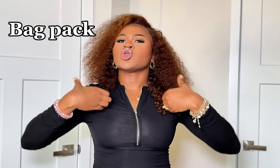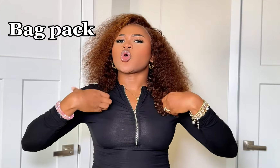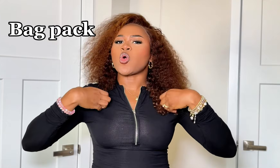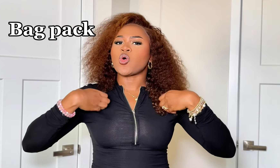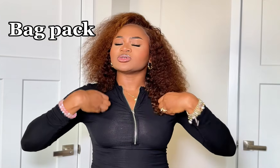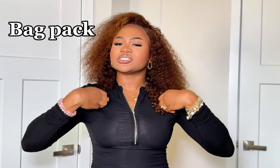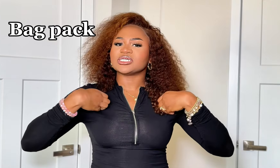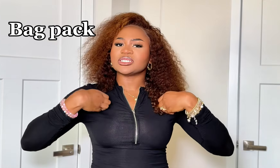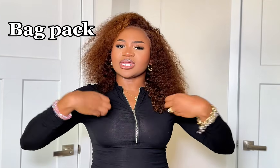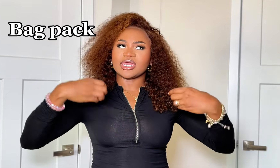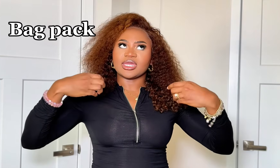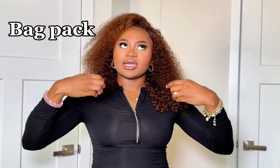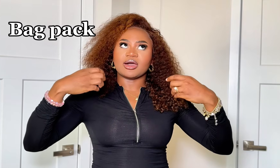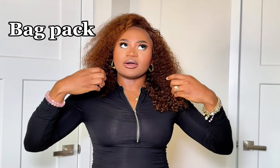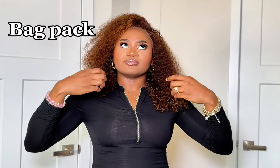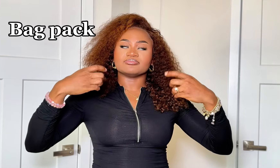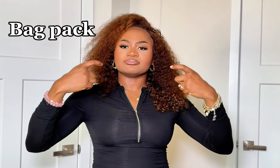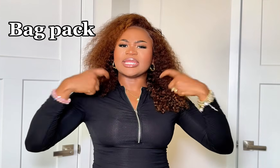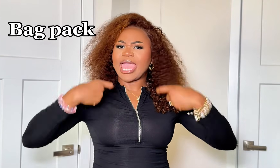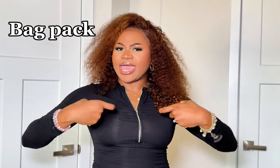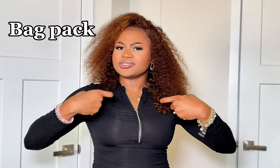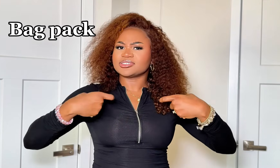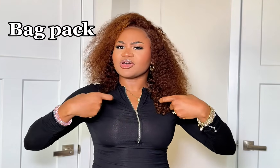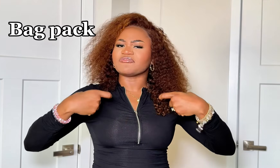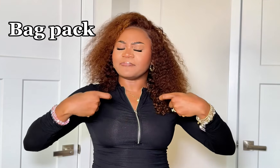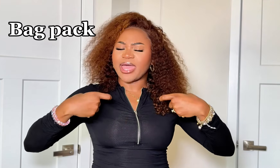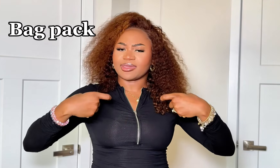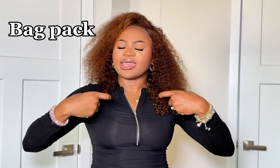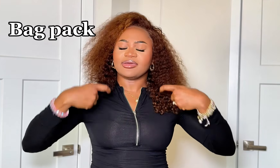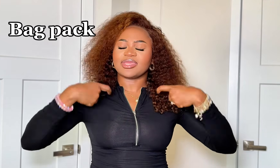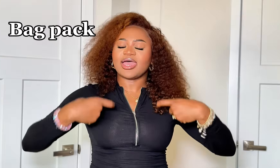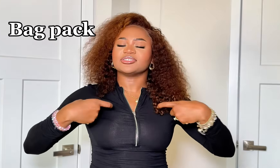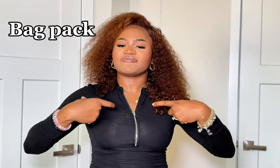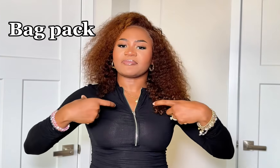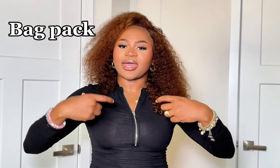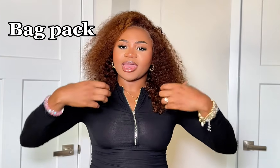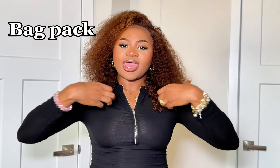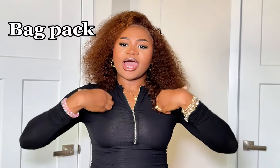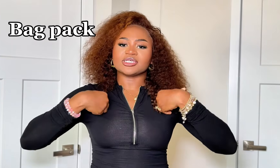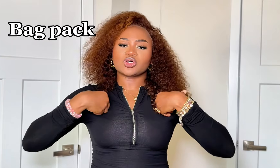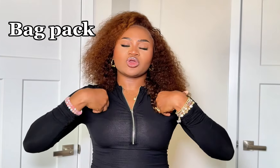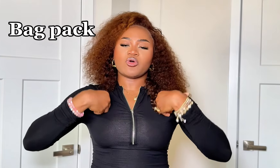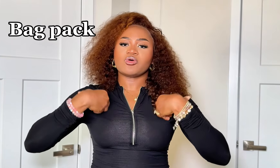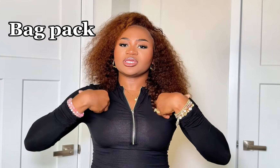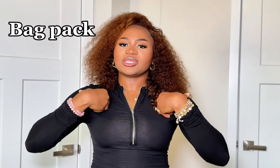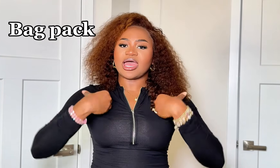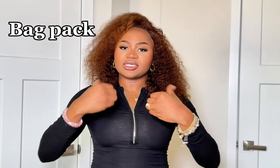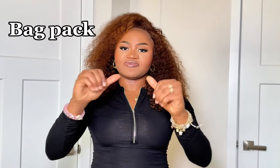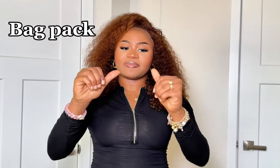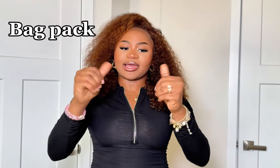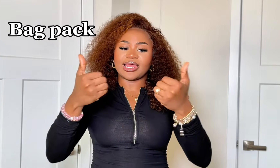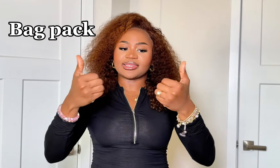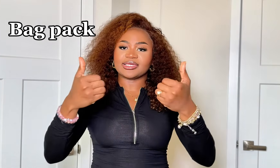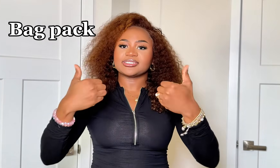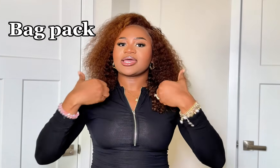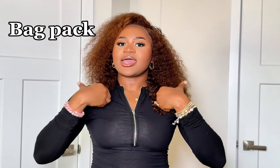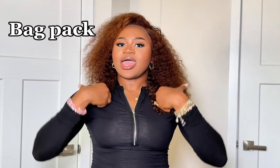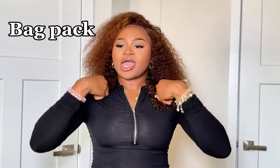you're holding the hands of the back. Yeah, the hands of the back. As though you're holding the hands of the back like this, and you